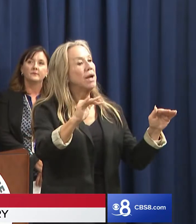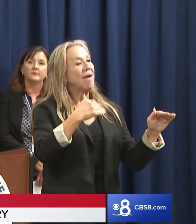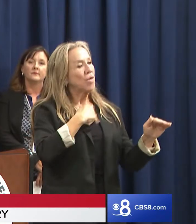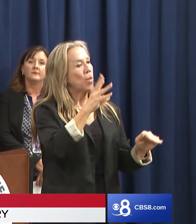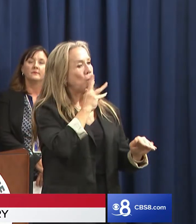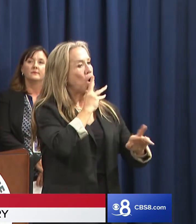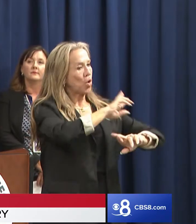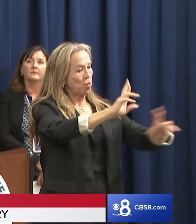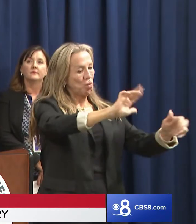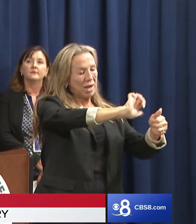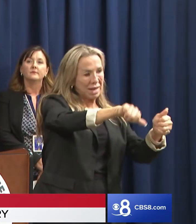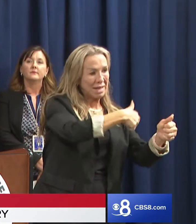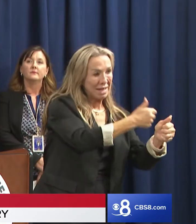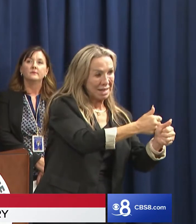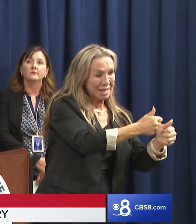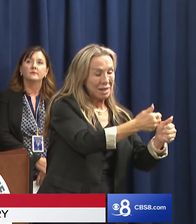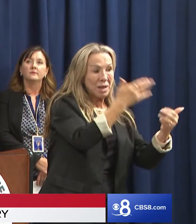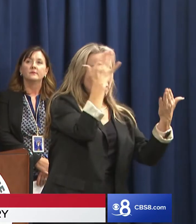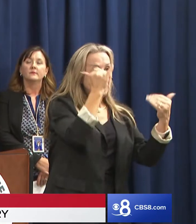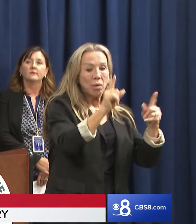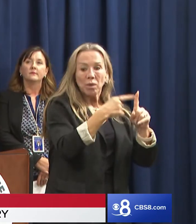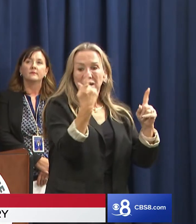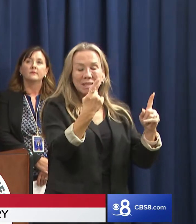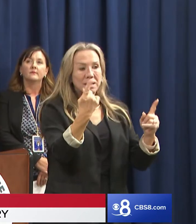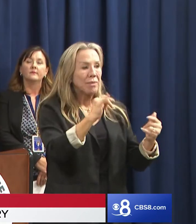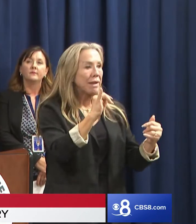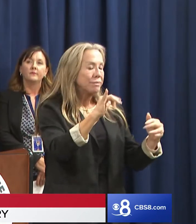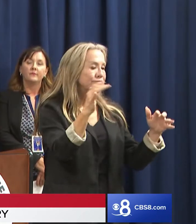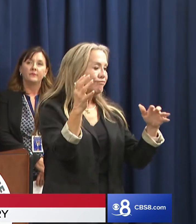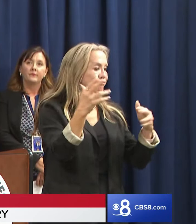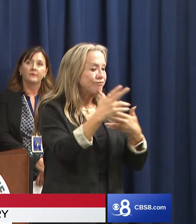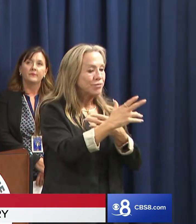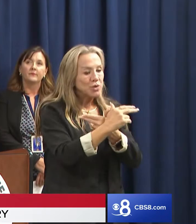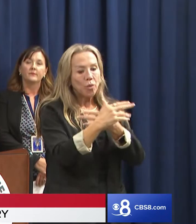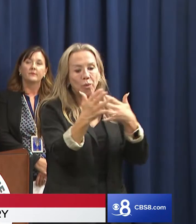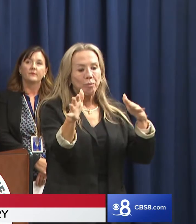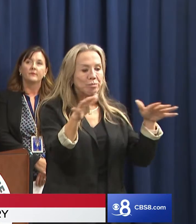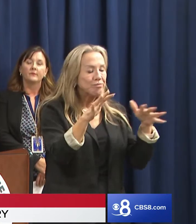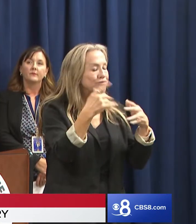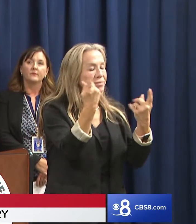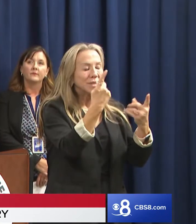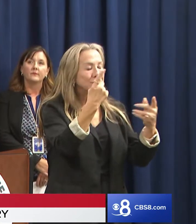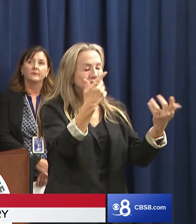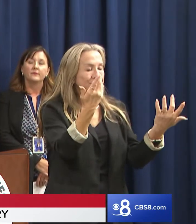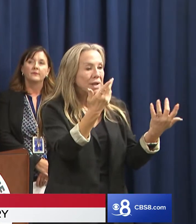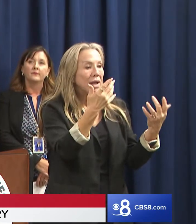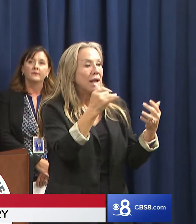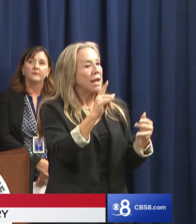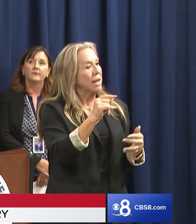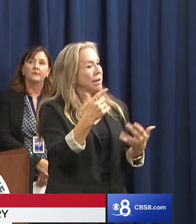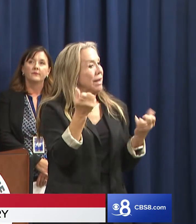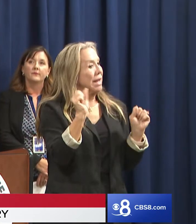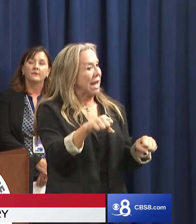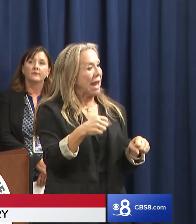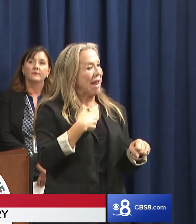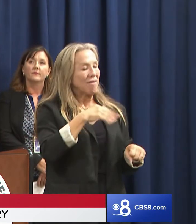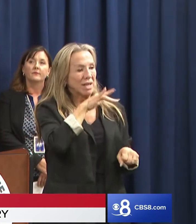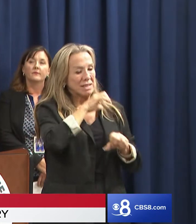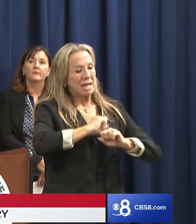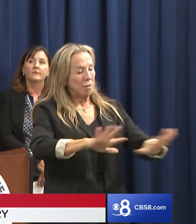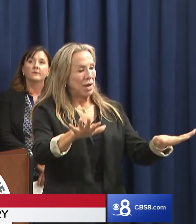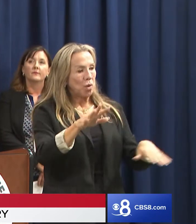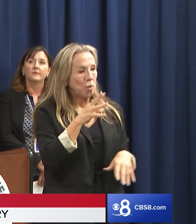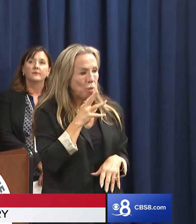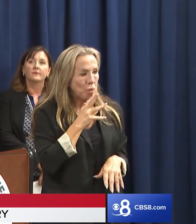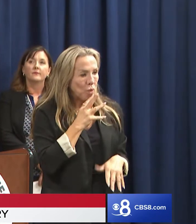a storm event, it's not unusual to have potential contamination of water supplies. So we